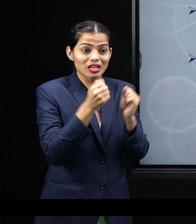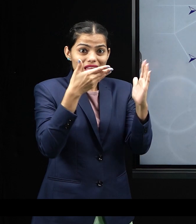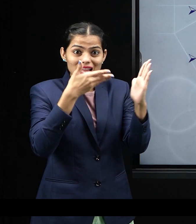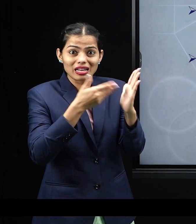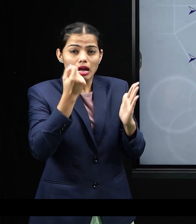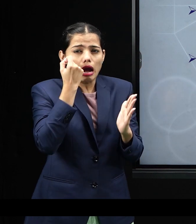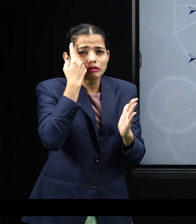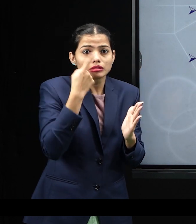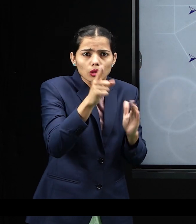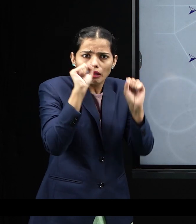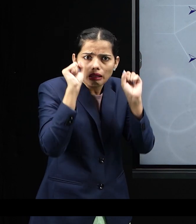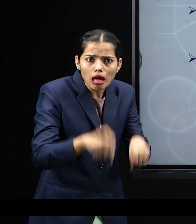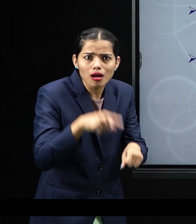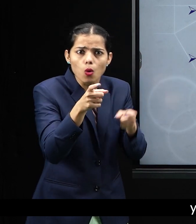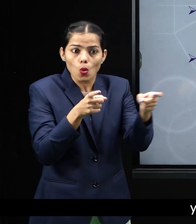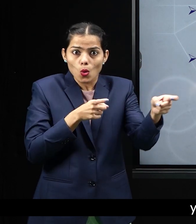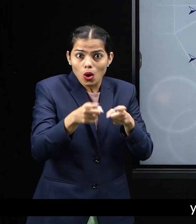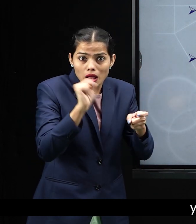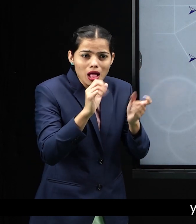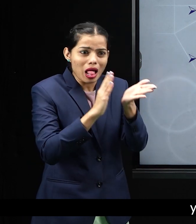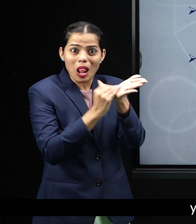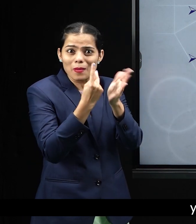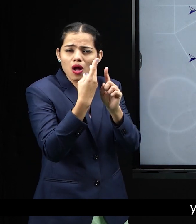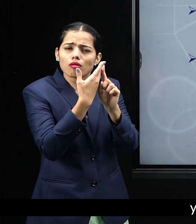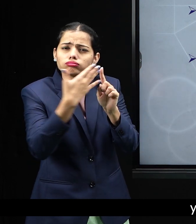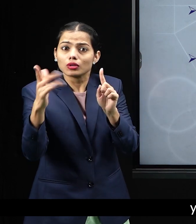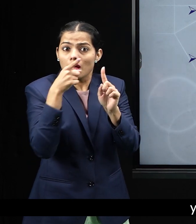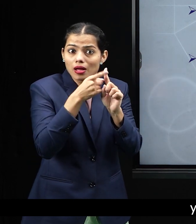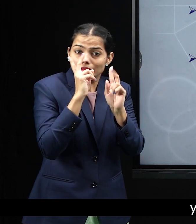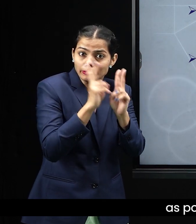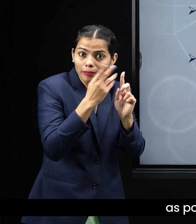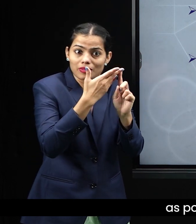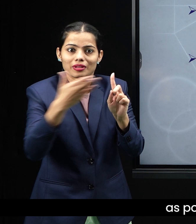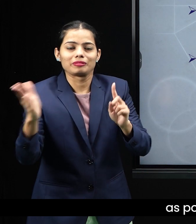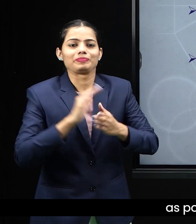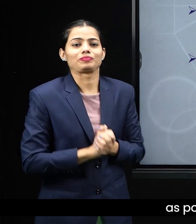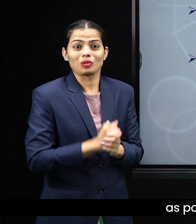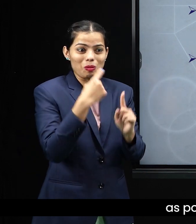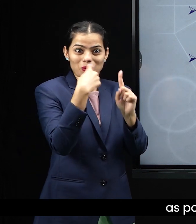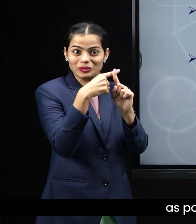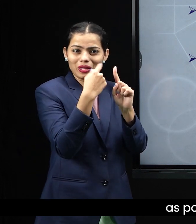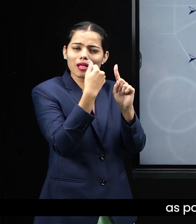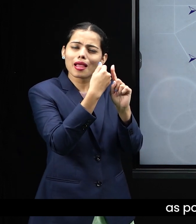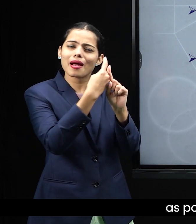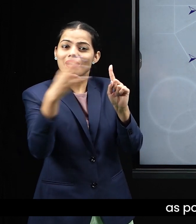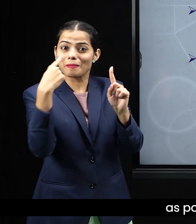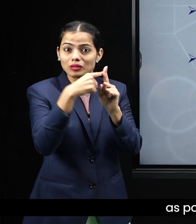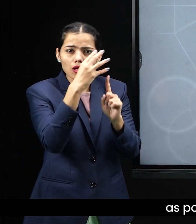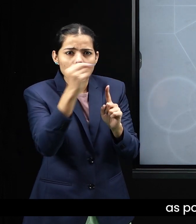With this understanding, you can treat natural numbers as positive numbers and rename